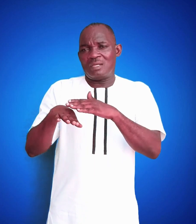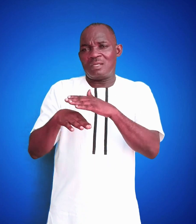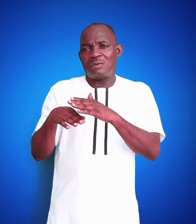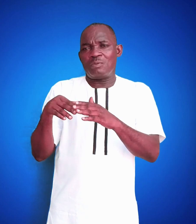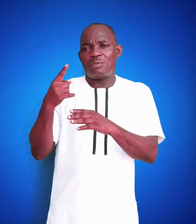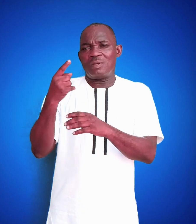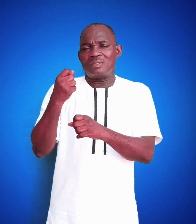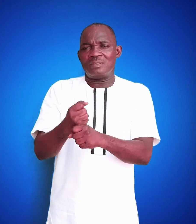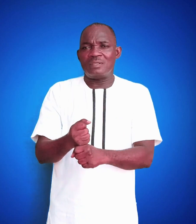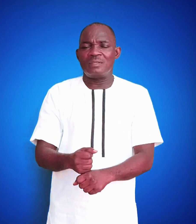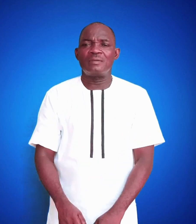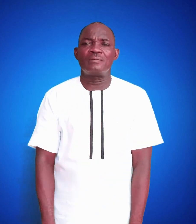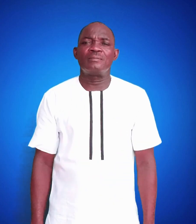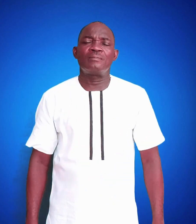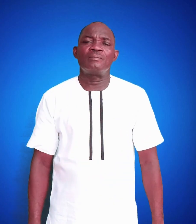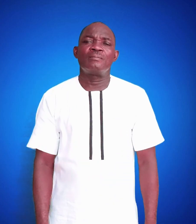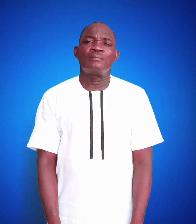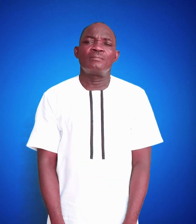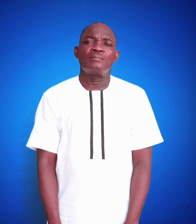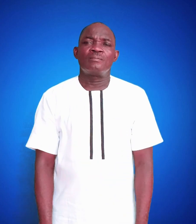months.